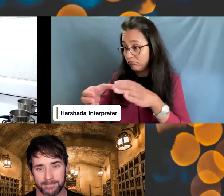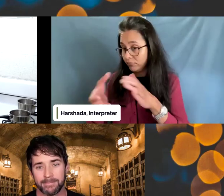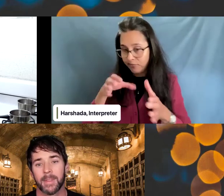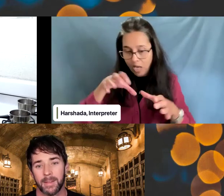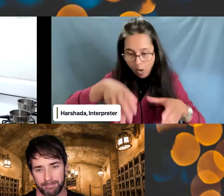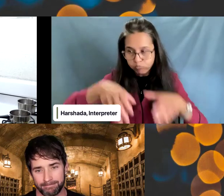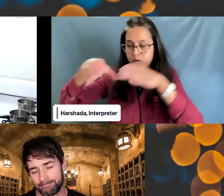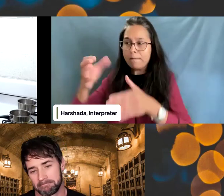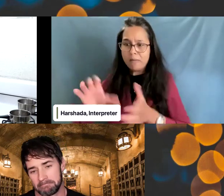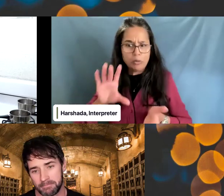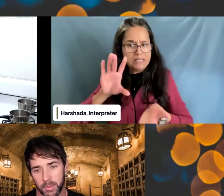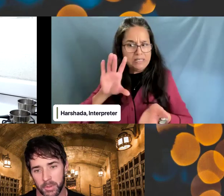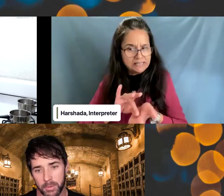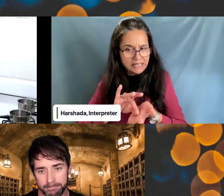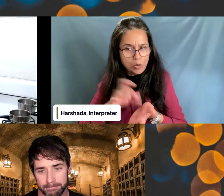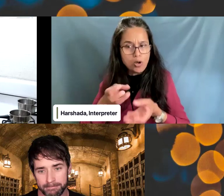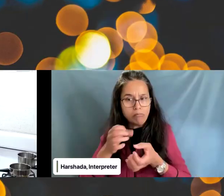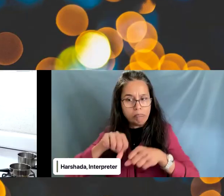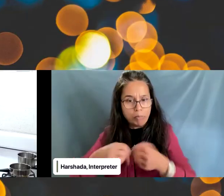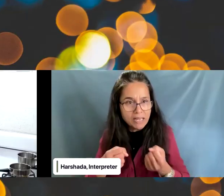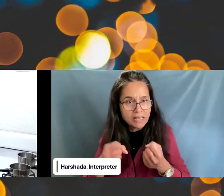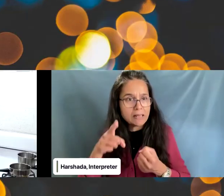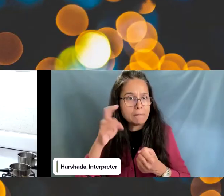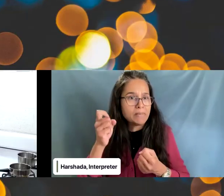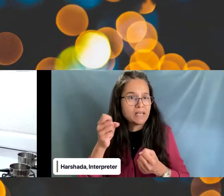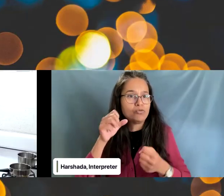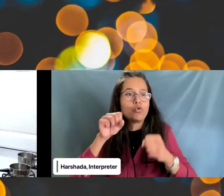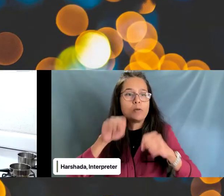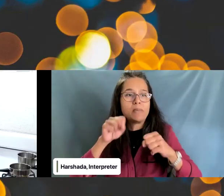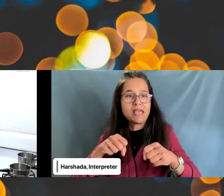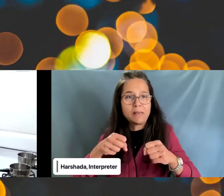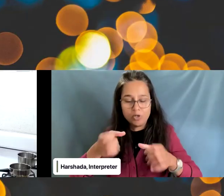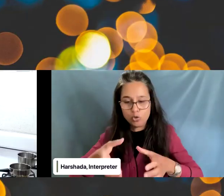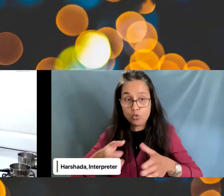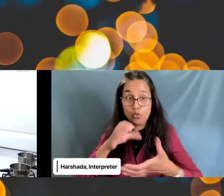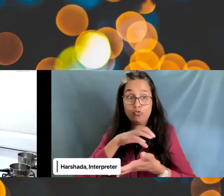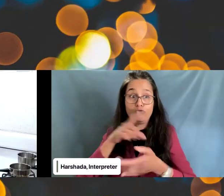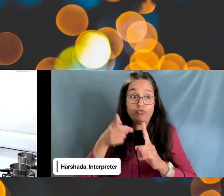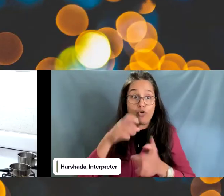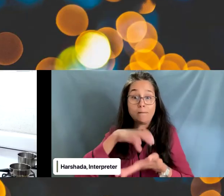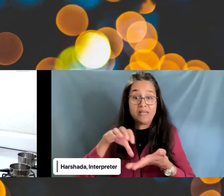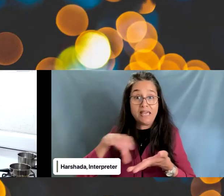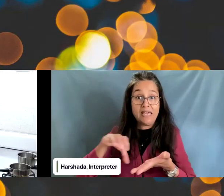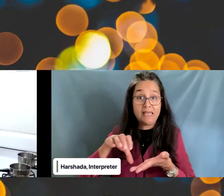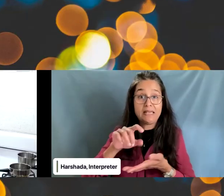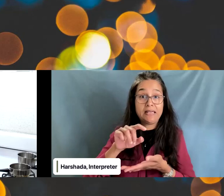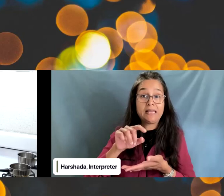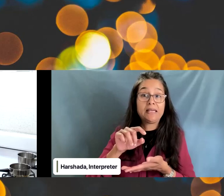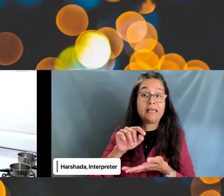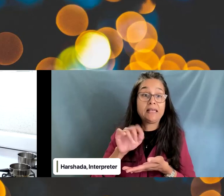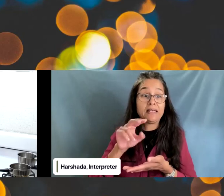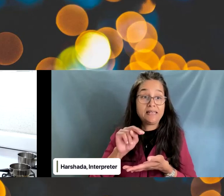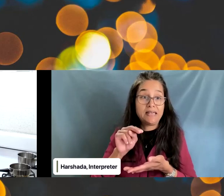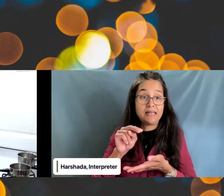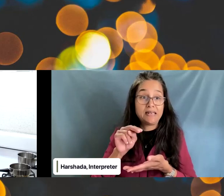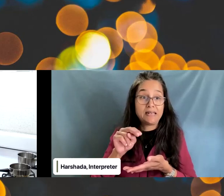tin, which is fine too. You just won't be able to remove it from the cake tin because it's gonna be a puddly mess. Like I